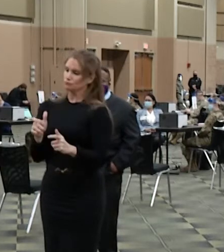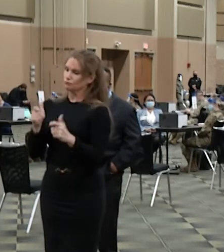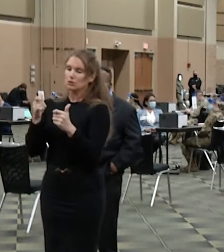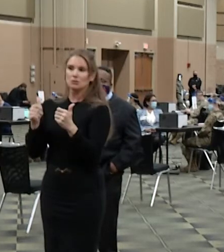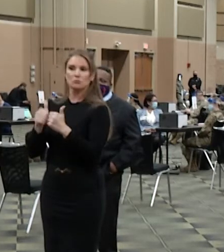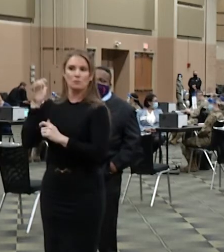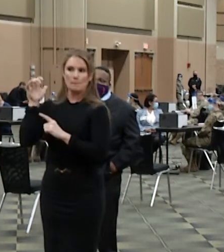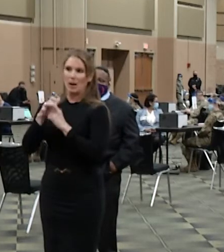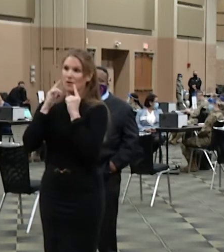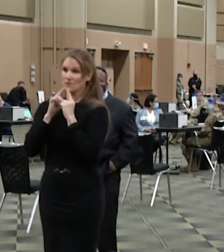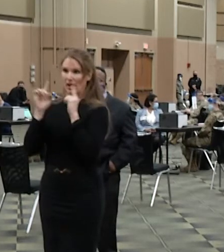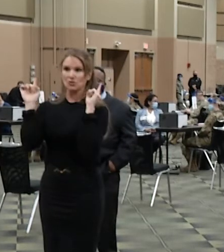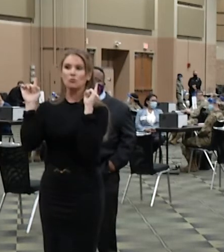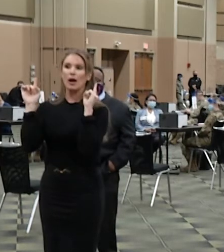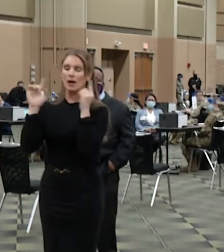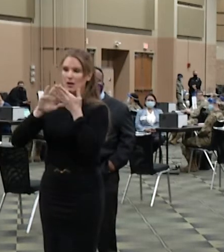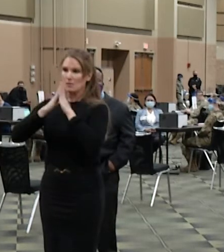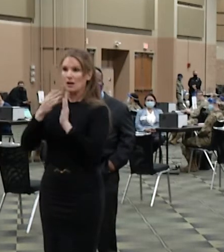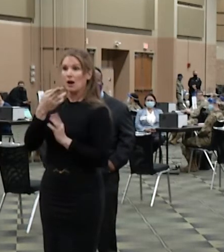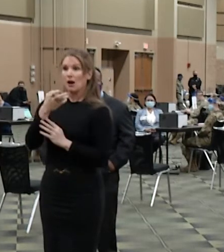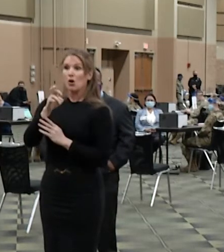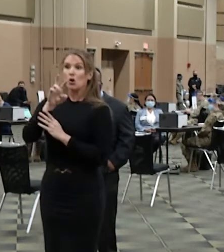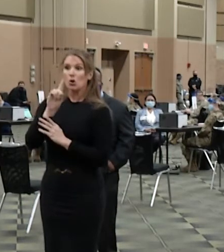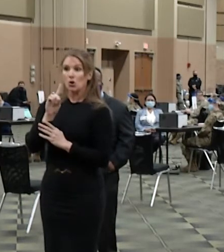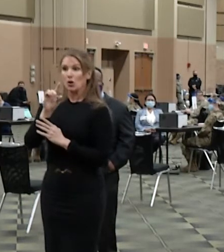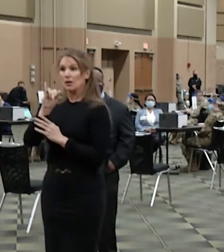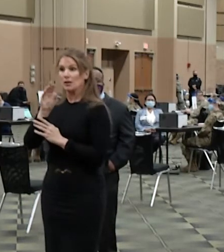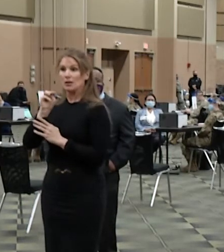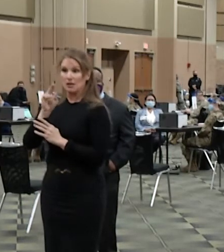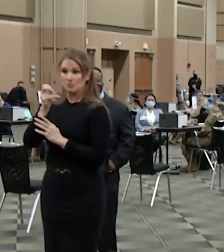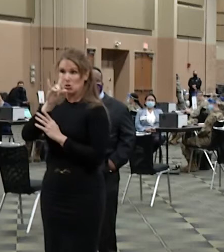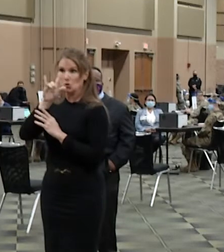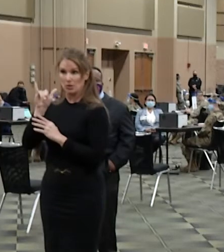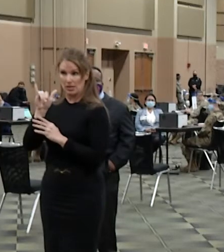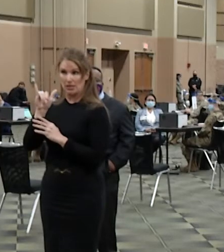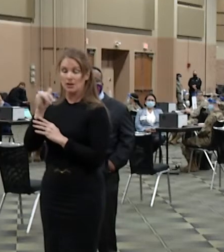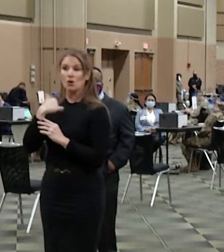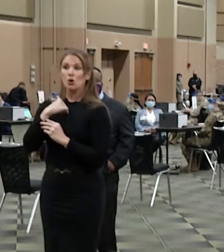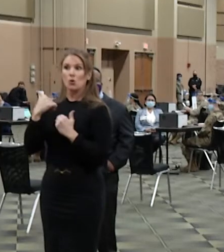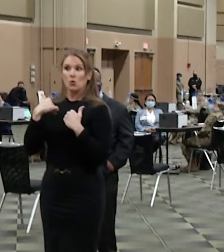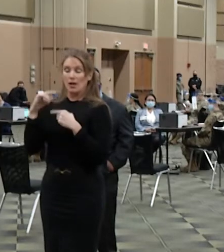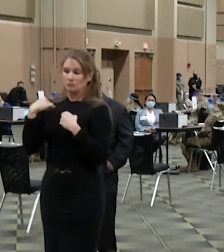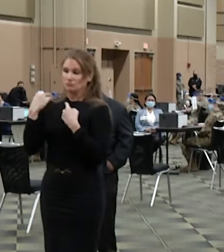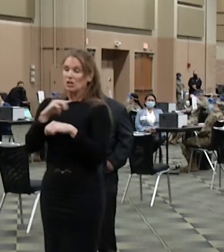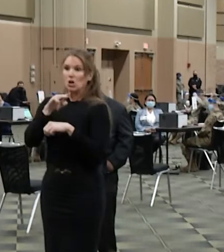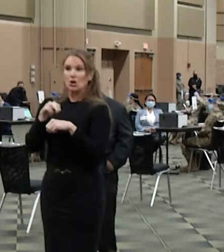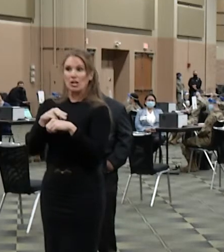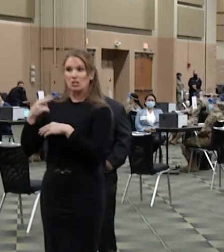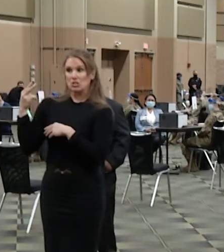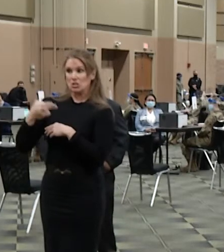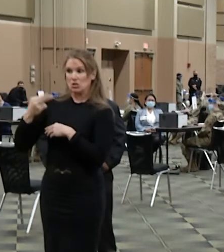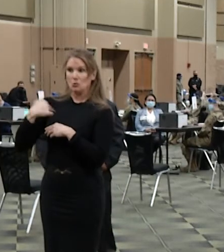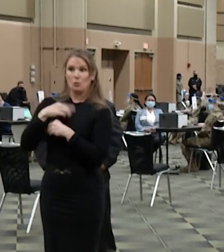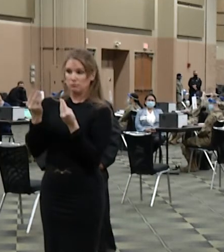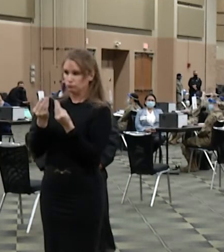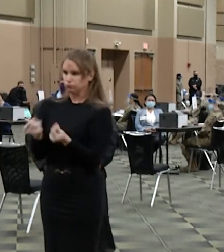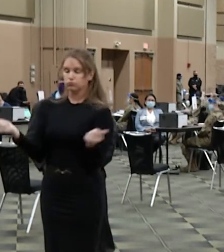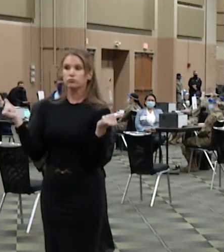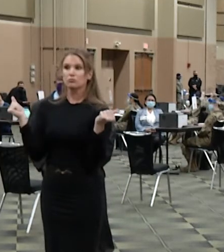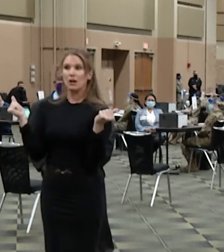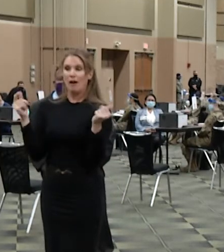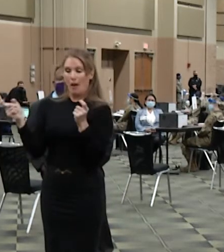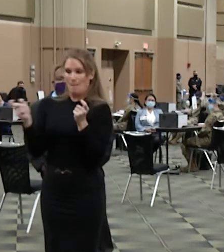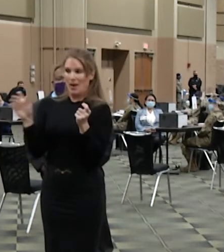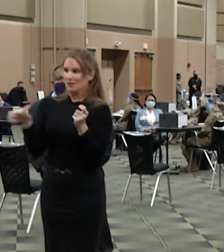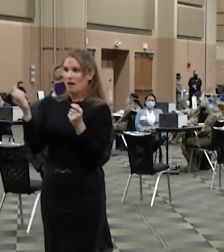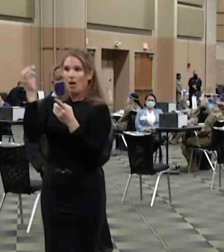most effective way to achieve herd immunity, and we have in our nation's history defeated and